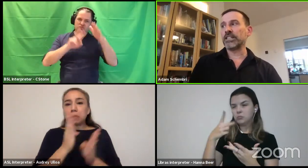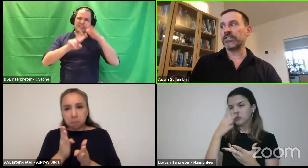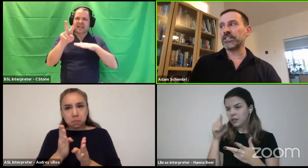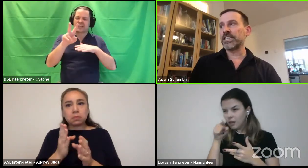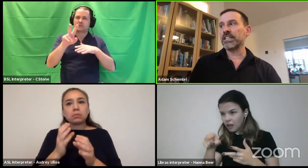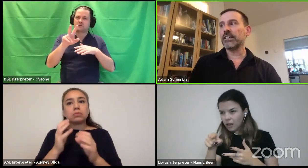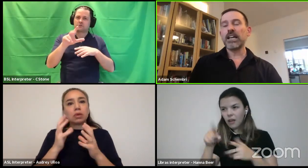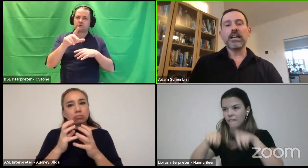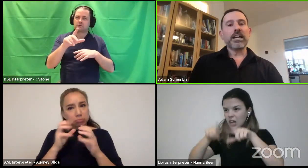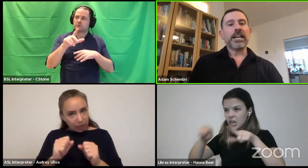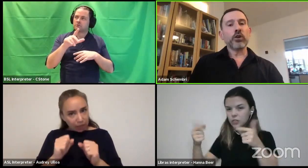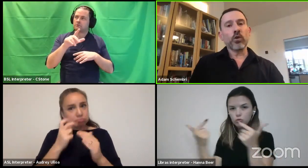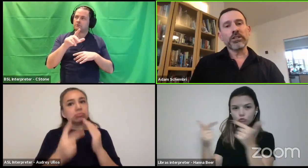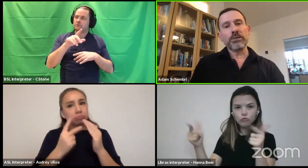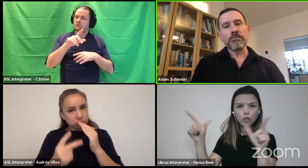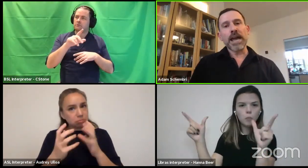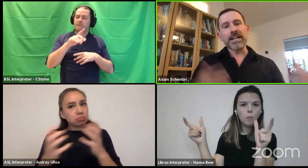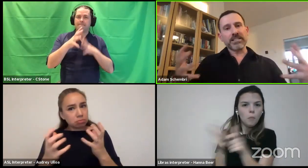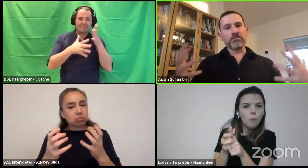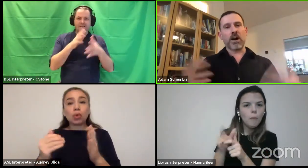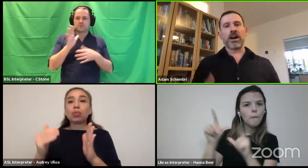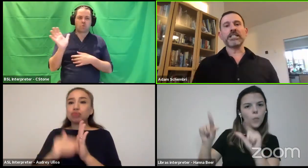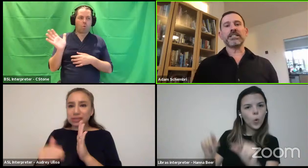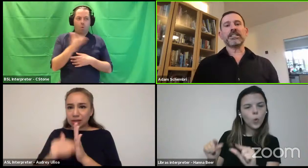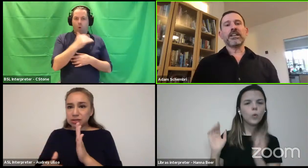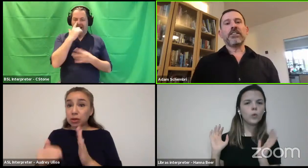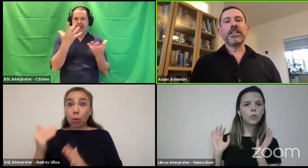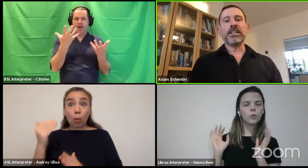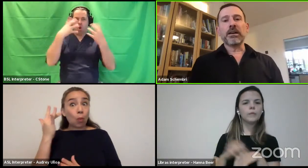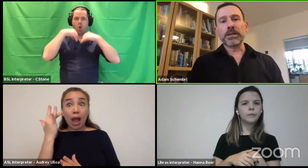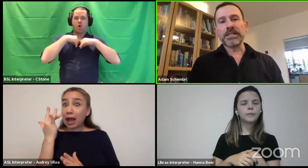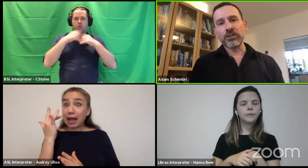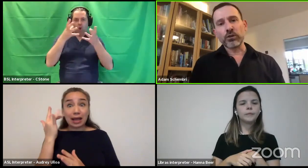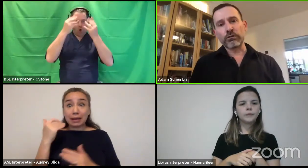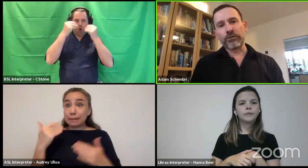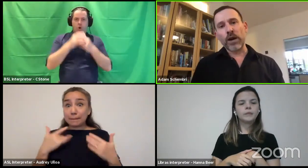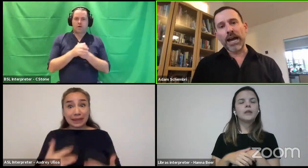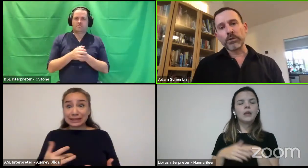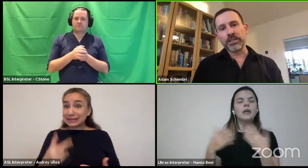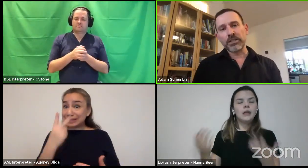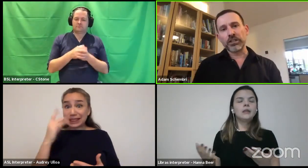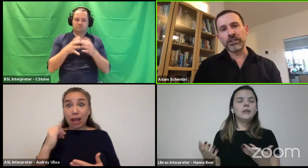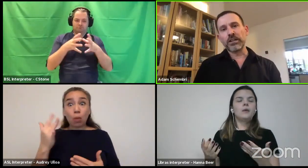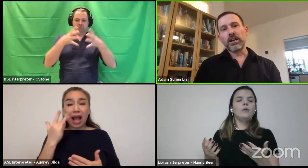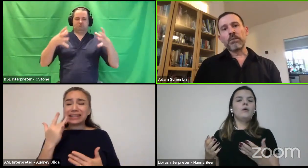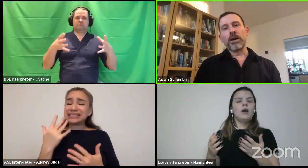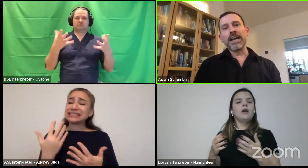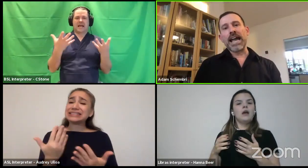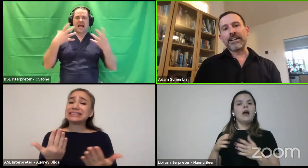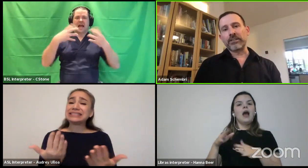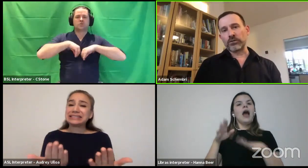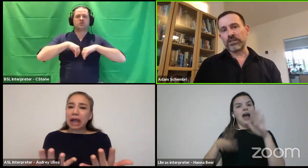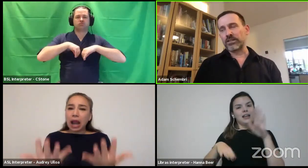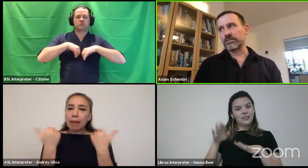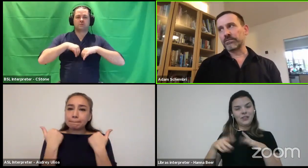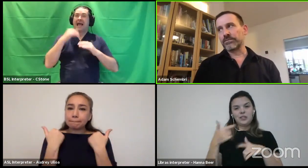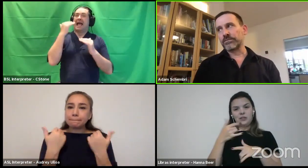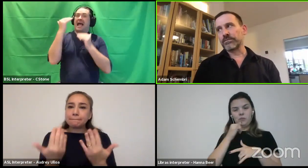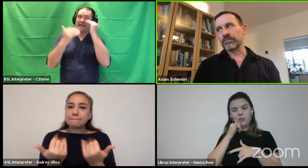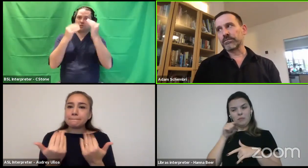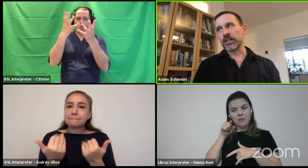and redundancy, in order to maximize the potential for acquisition by